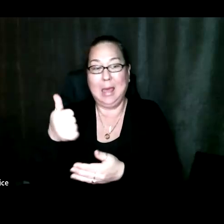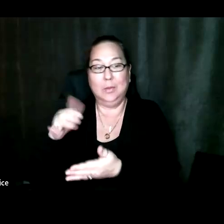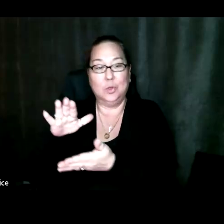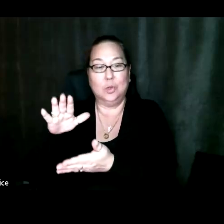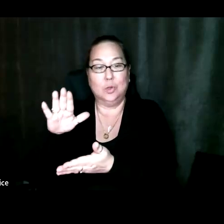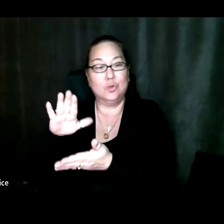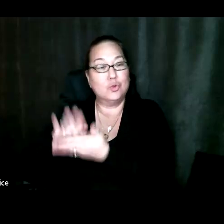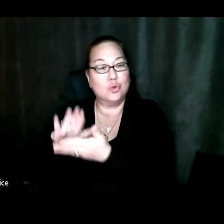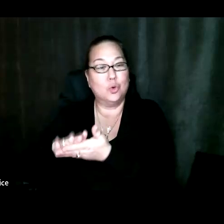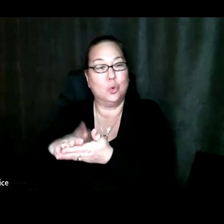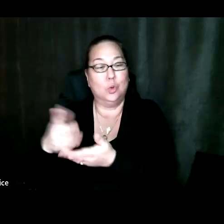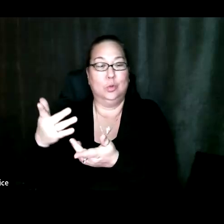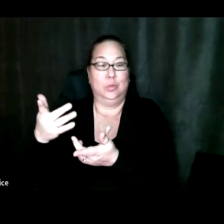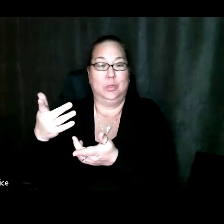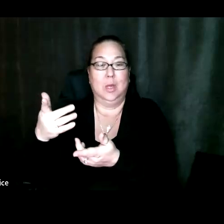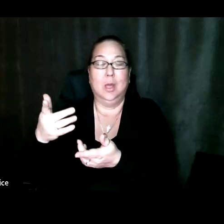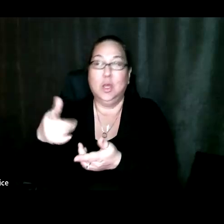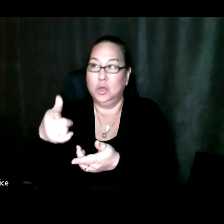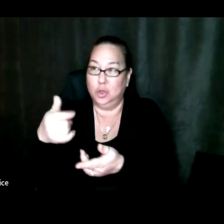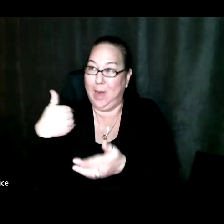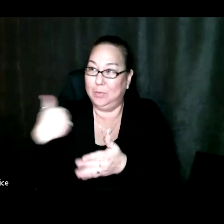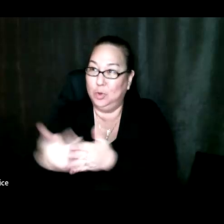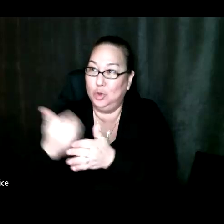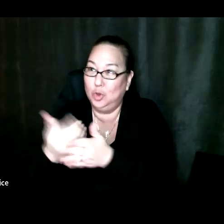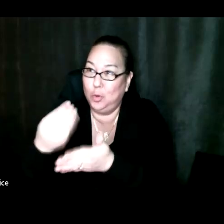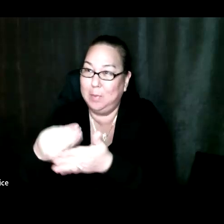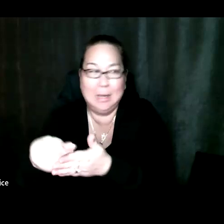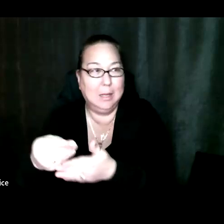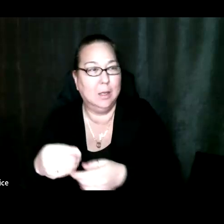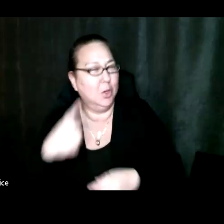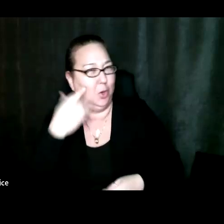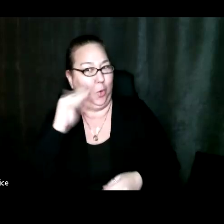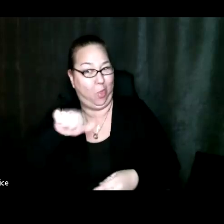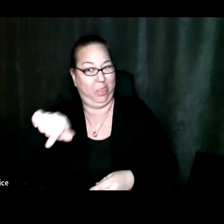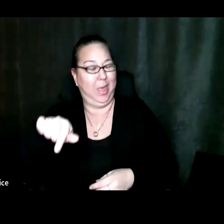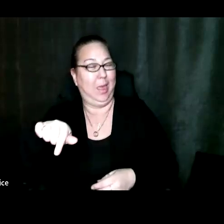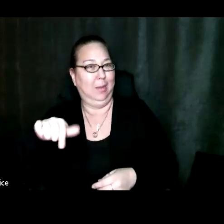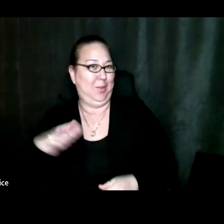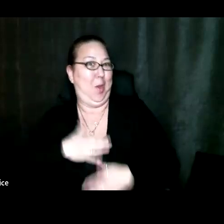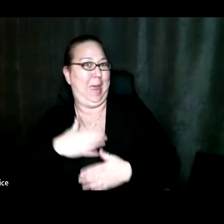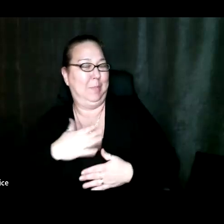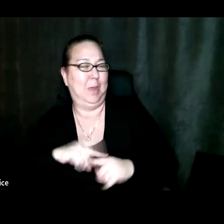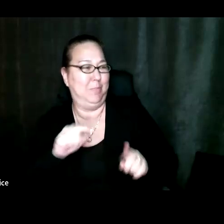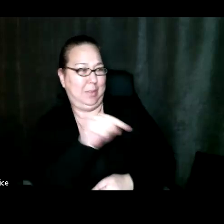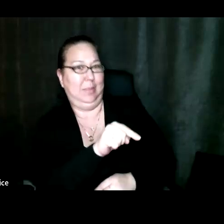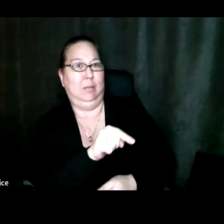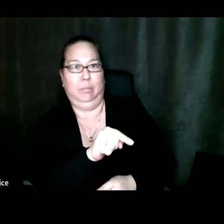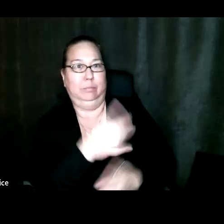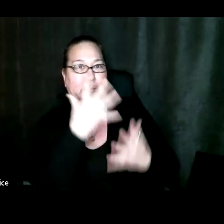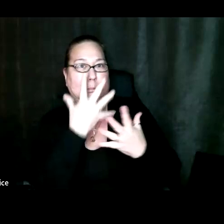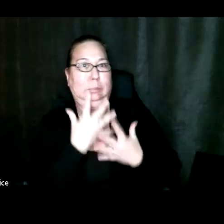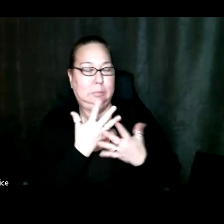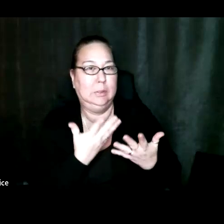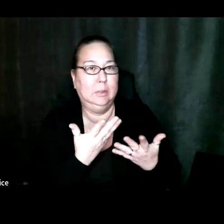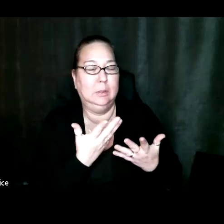the first group of schools, obviously not so much. And I think one of the things you'll see in this year's budget process as we go through it is